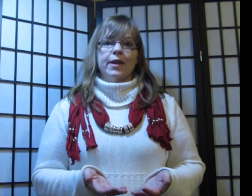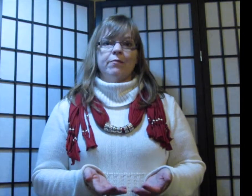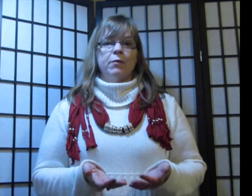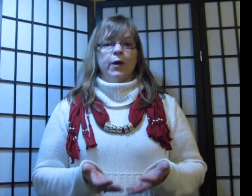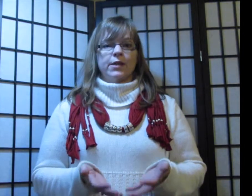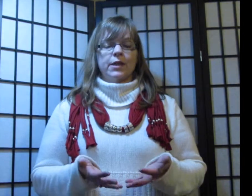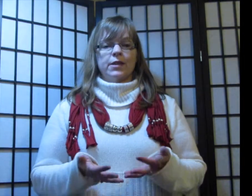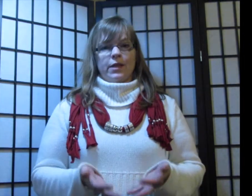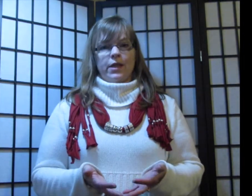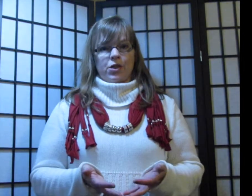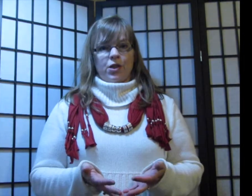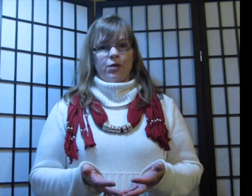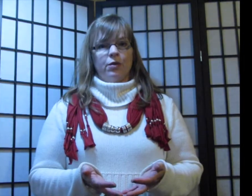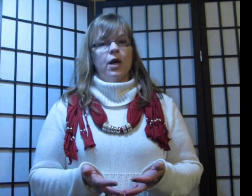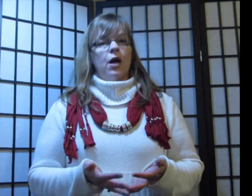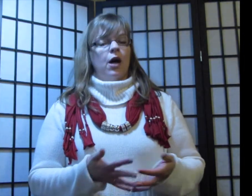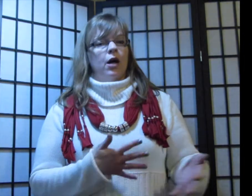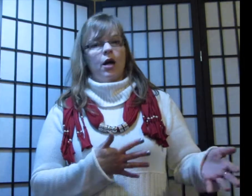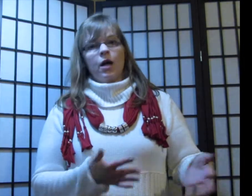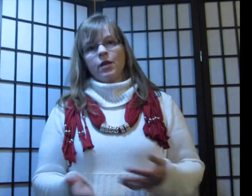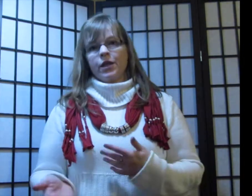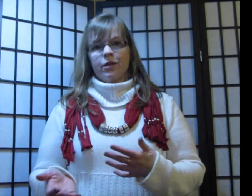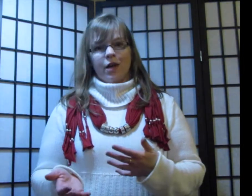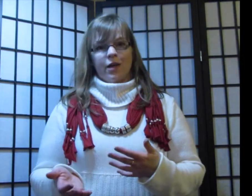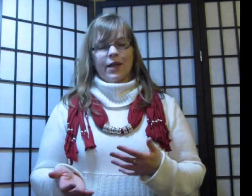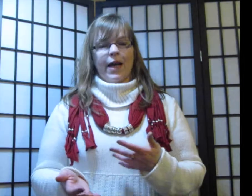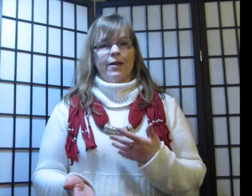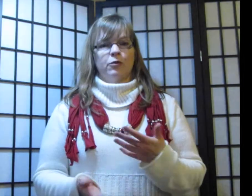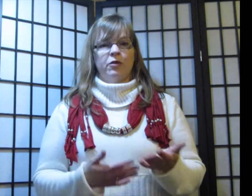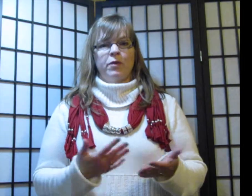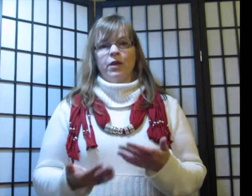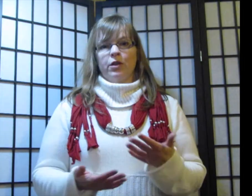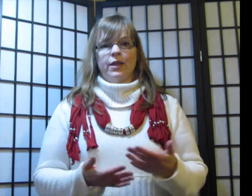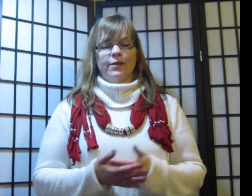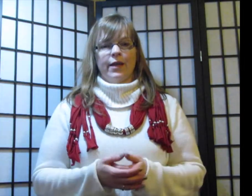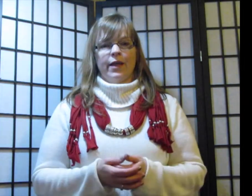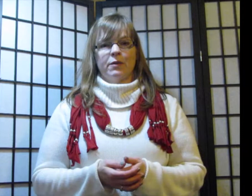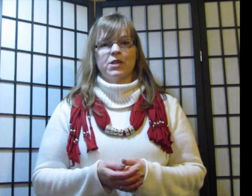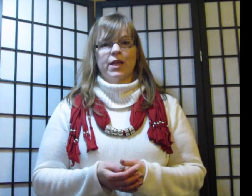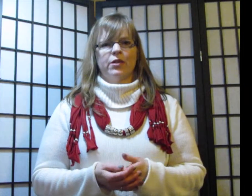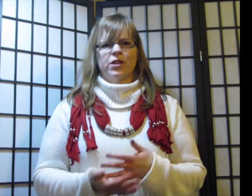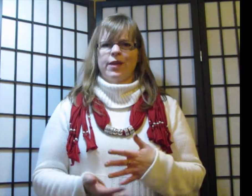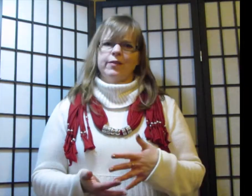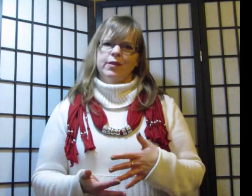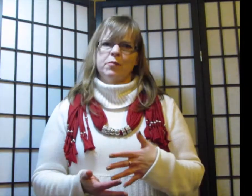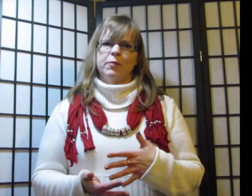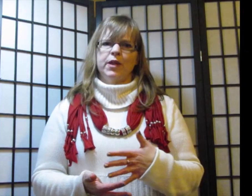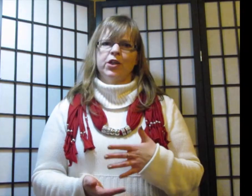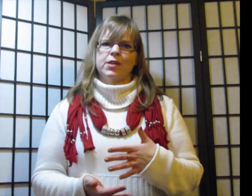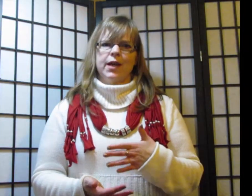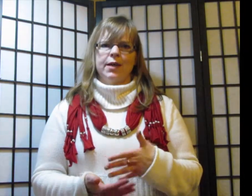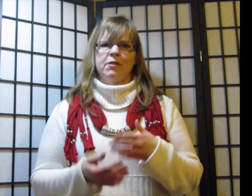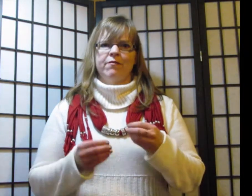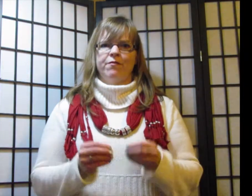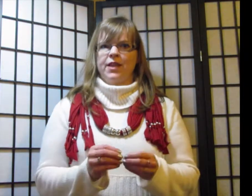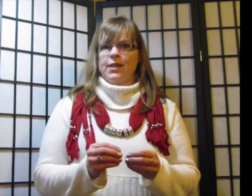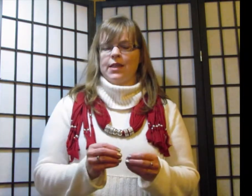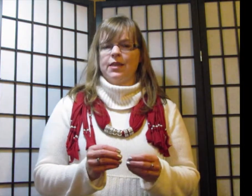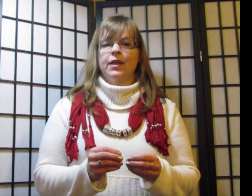something that I've been wanting to teach you all year long as we've been learning sign language, and there just hasn't seemed to be a good time to fit it in.